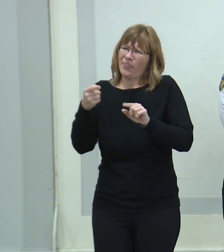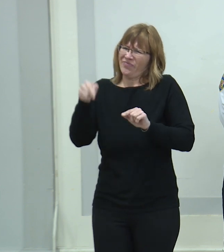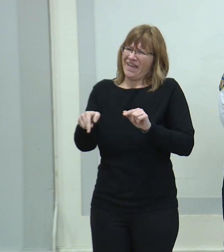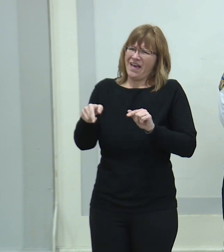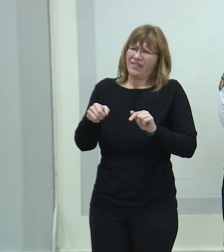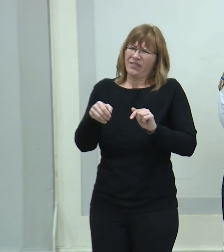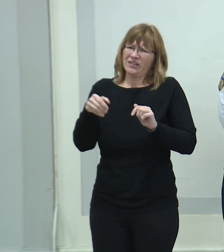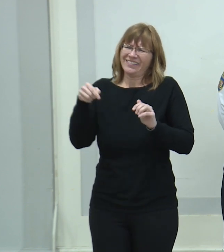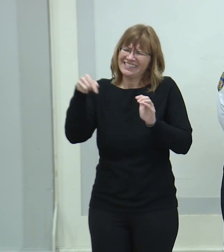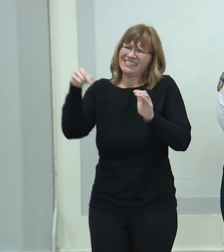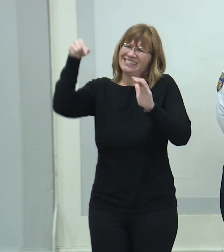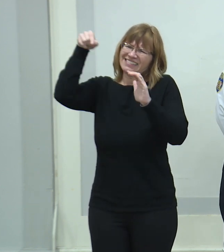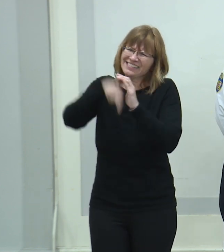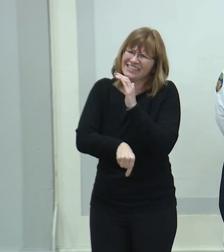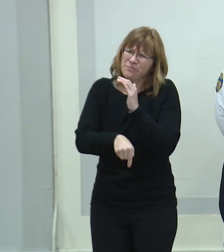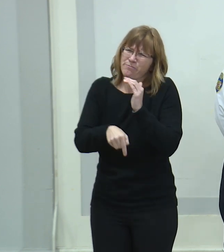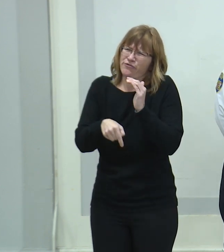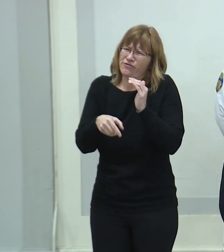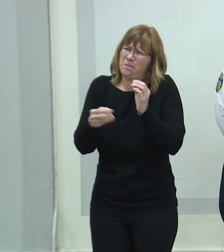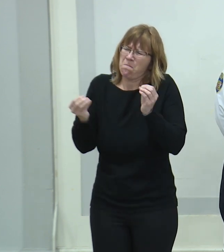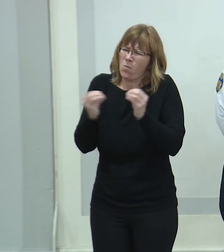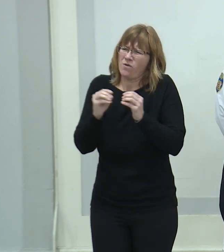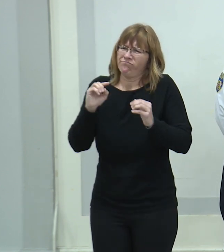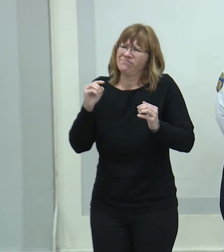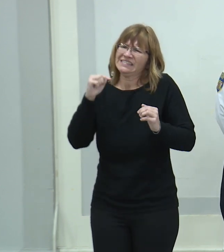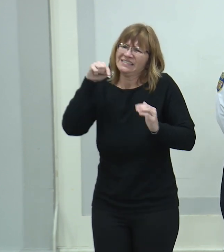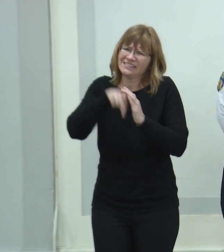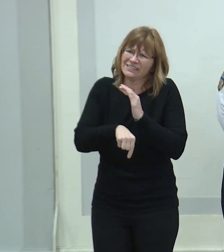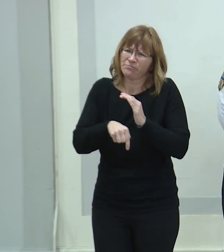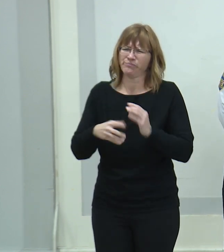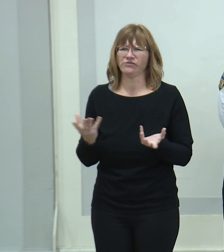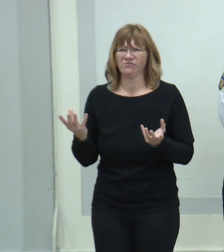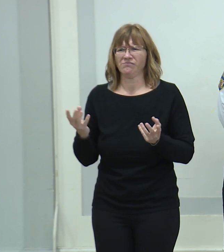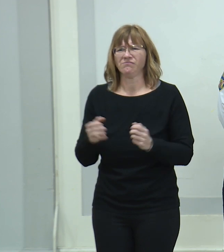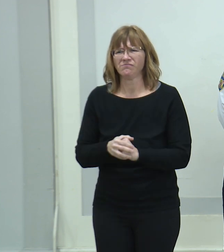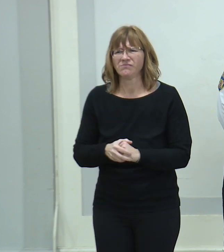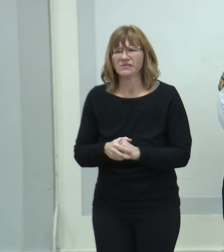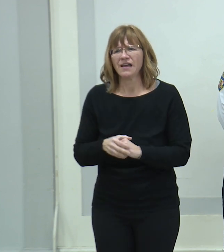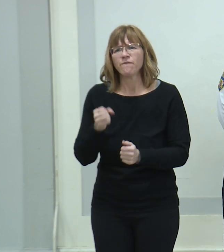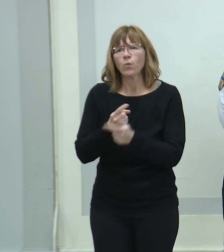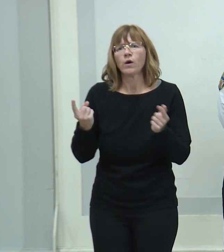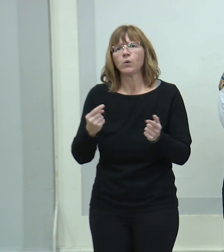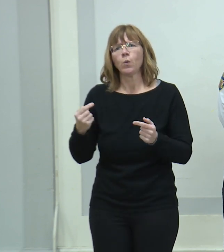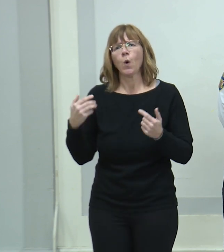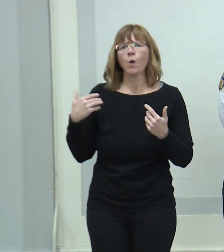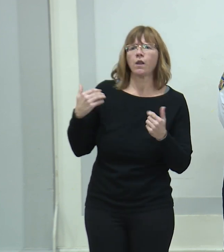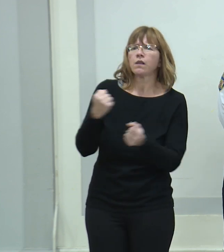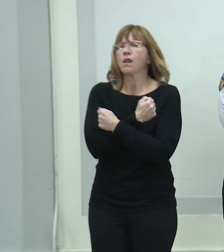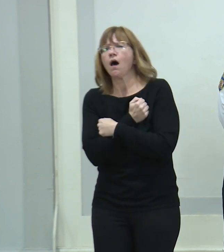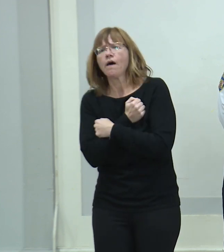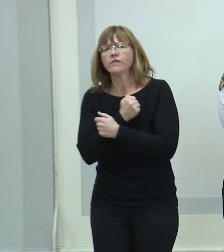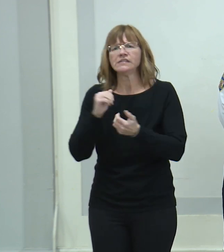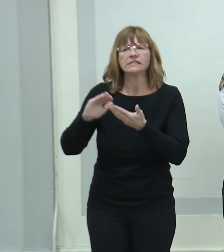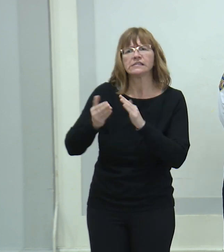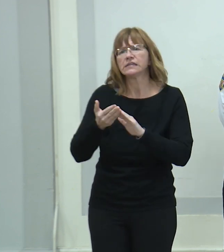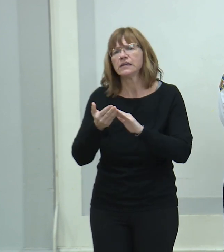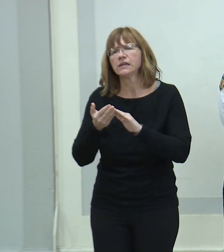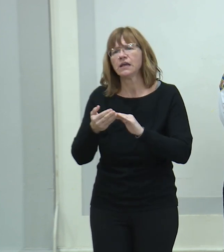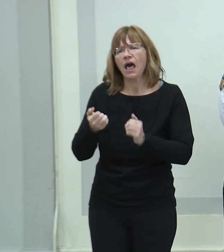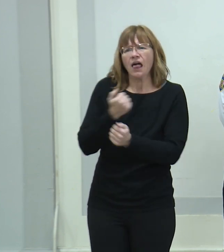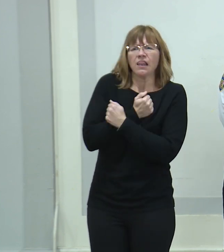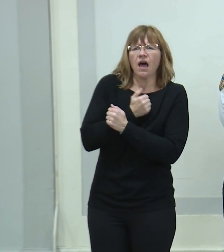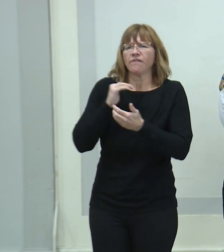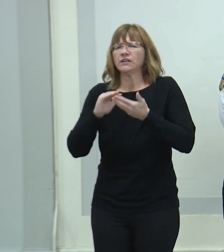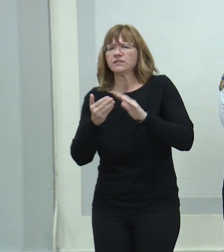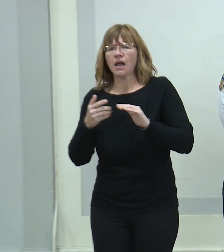is why you've heard me for many moons tell that everybody that says they love the city and considers themselves an adult man